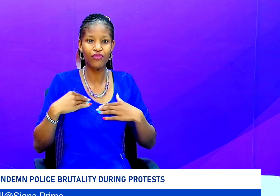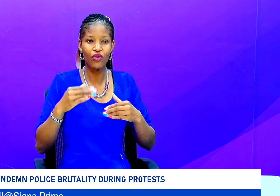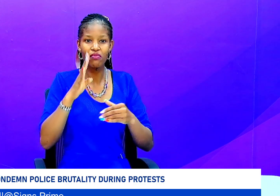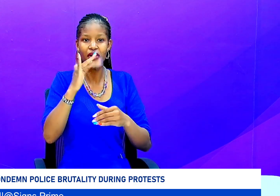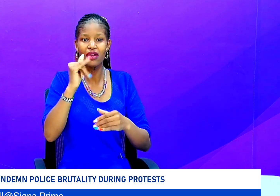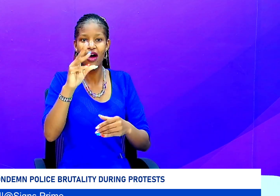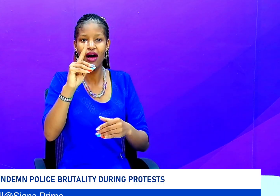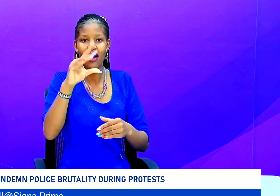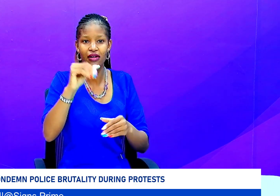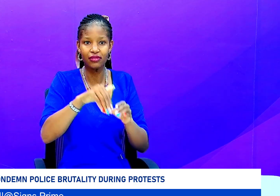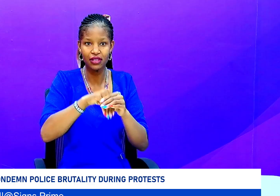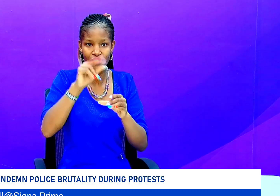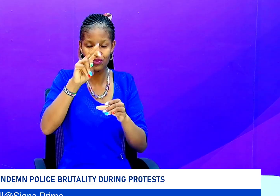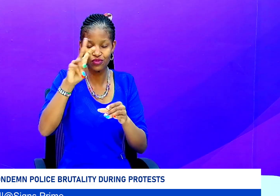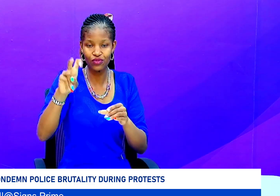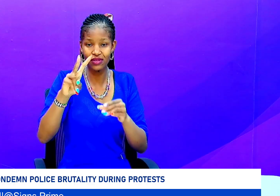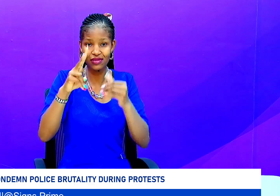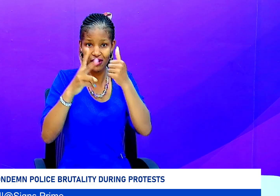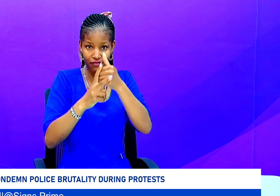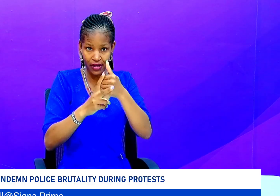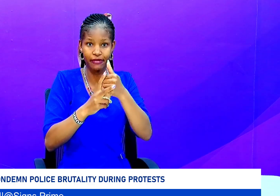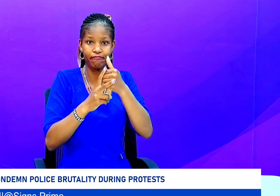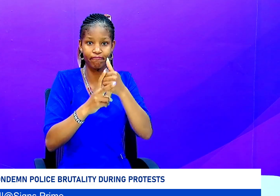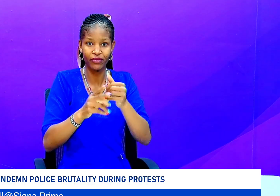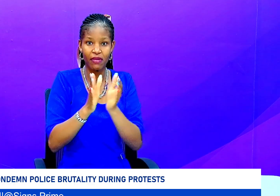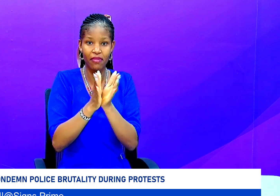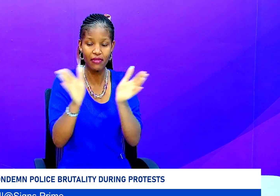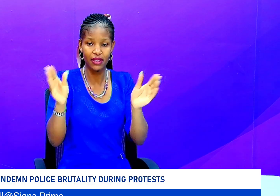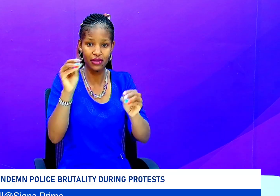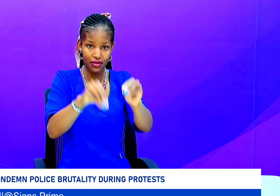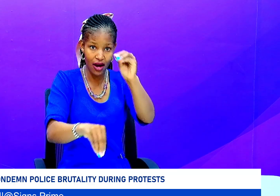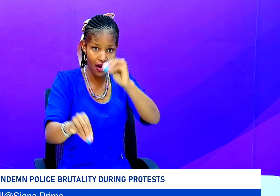the 2027 general elections.